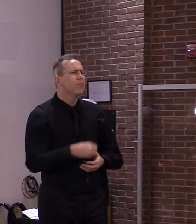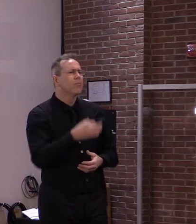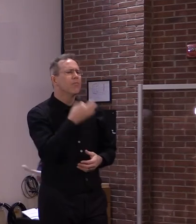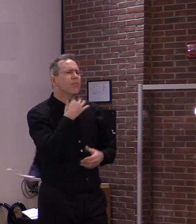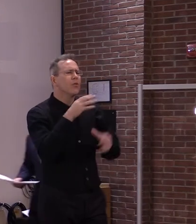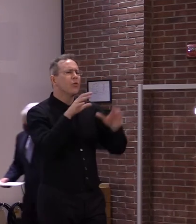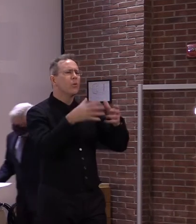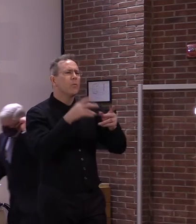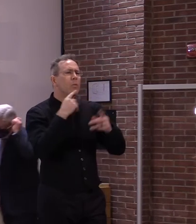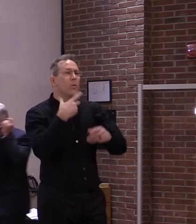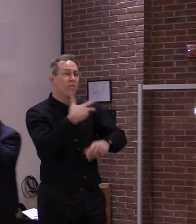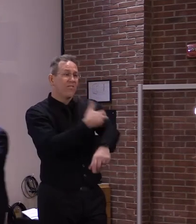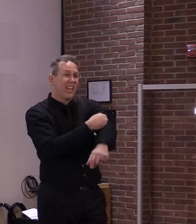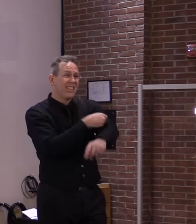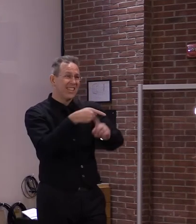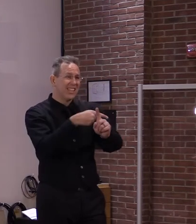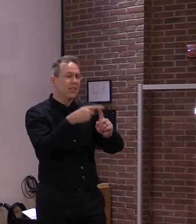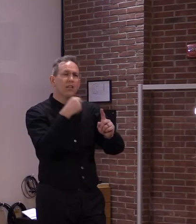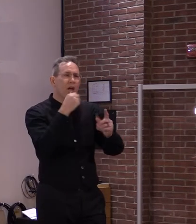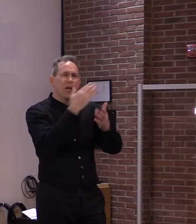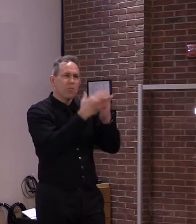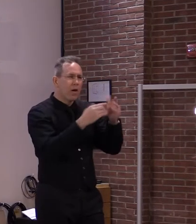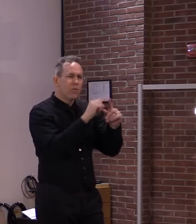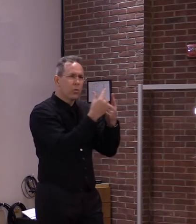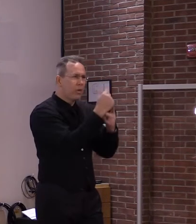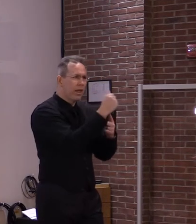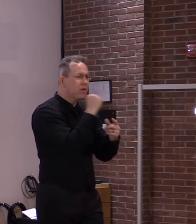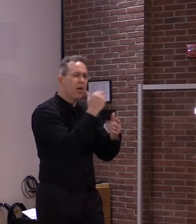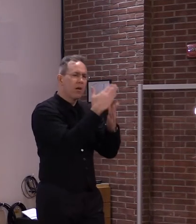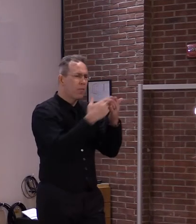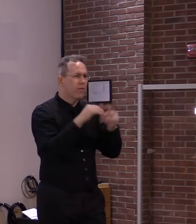secretary smith